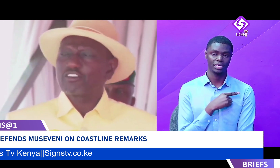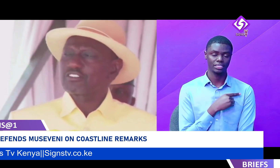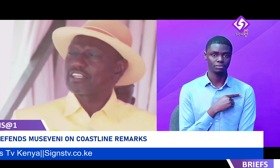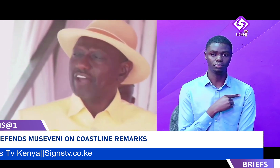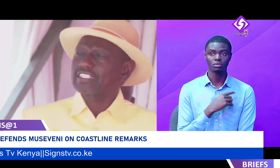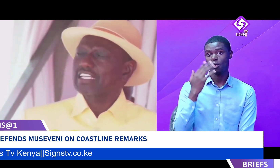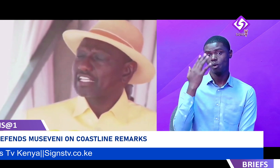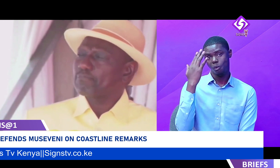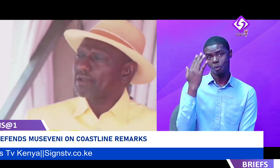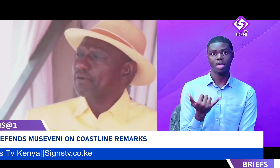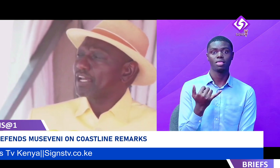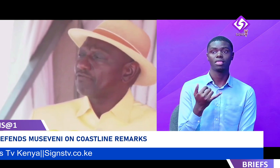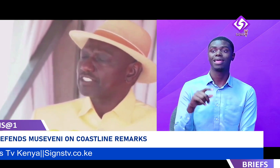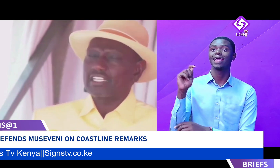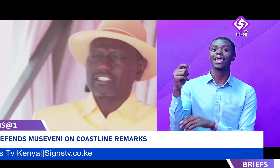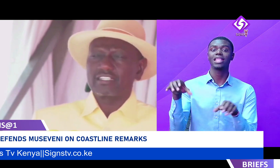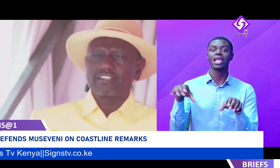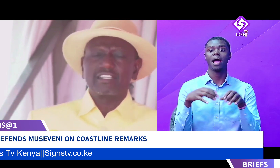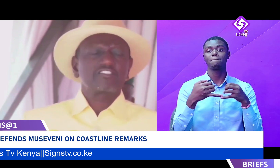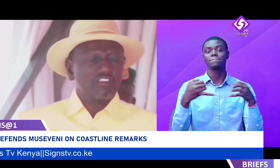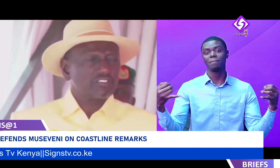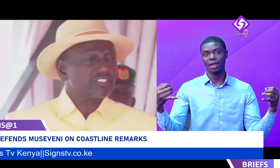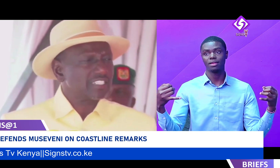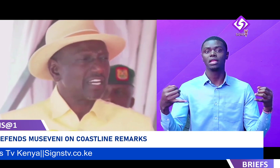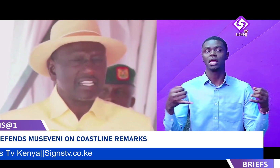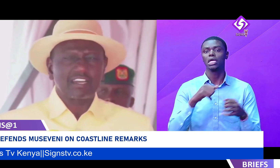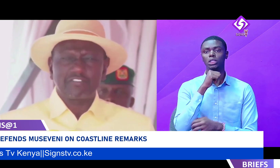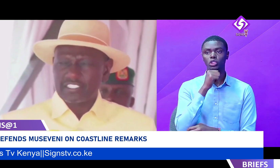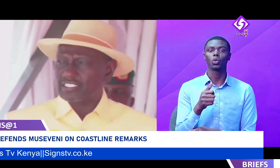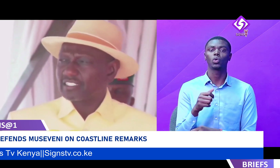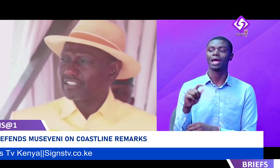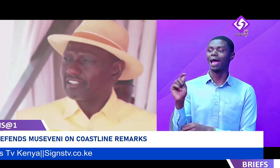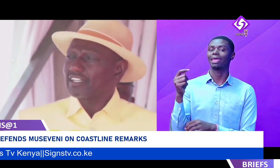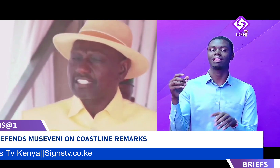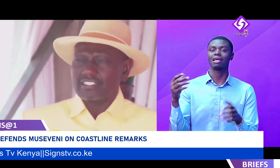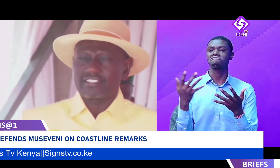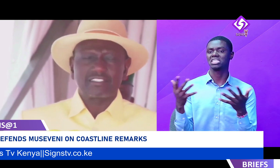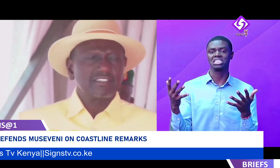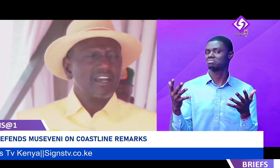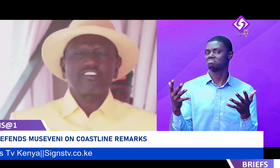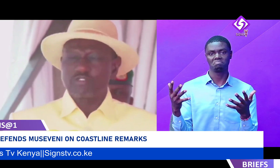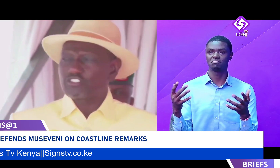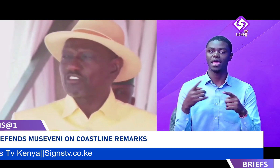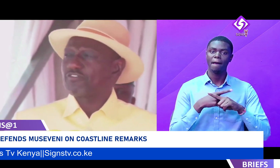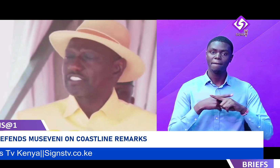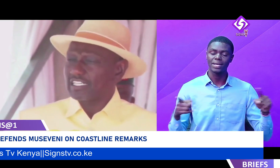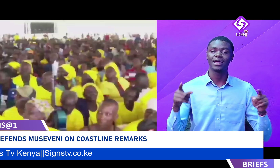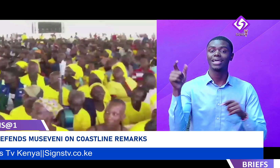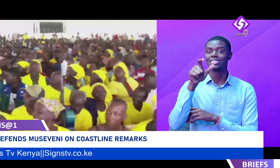because that Kenya pipeline facility is not just a Kenyan facility. It is a regional facility.